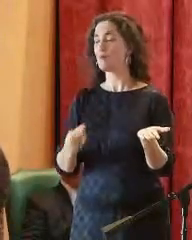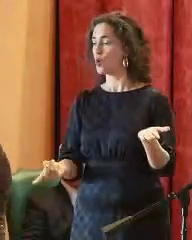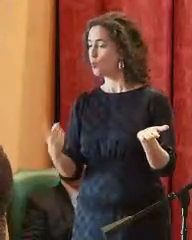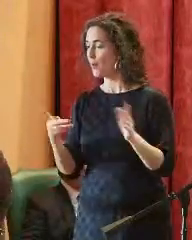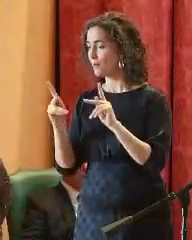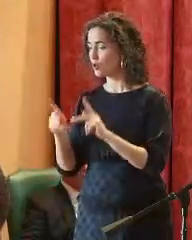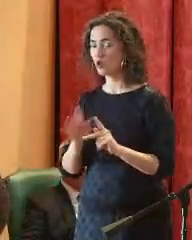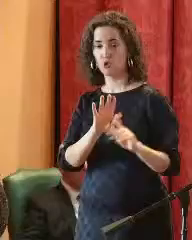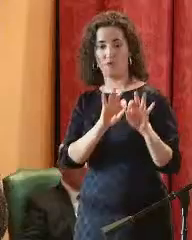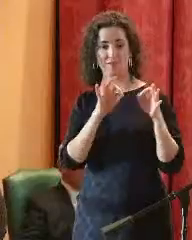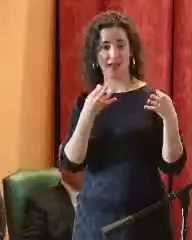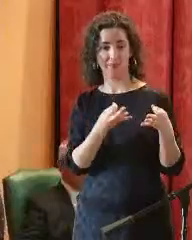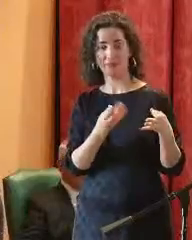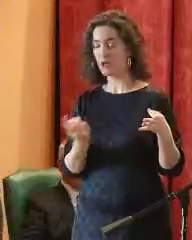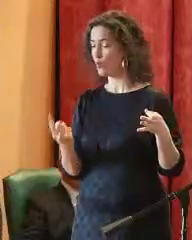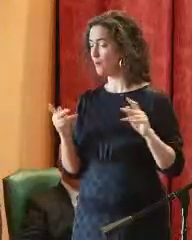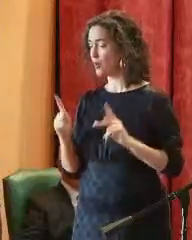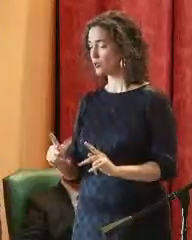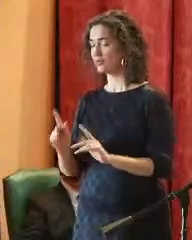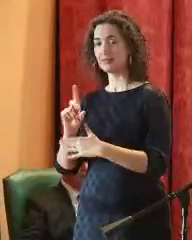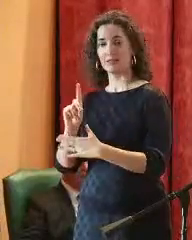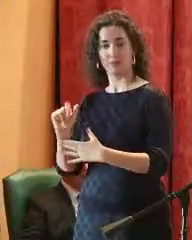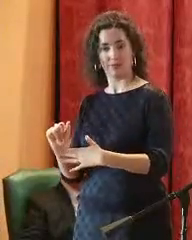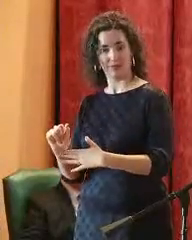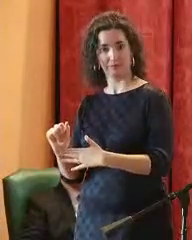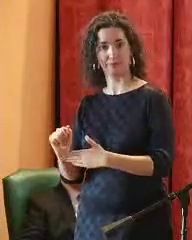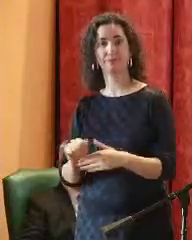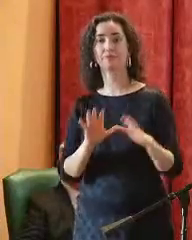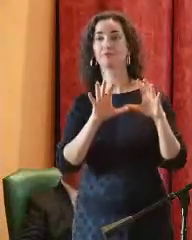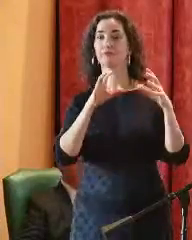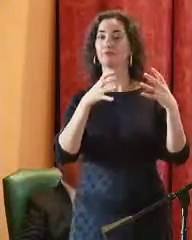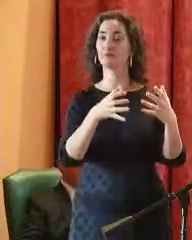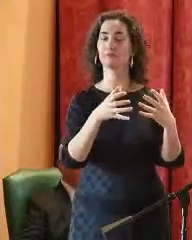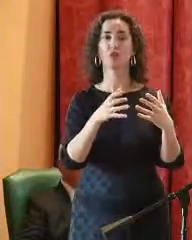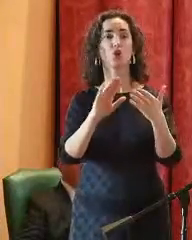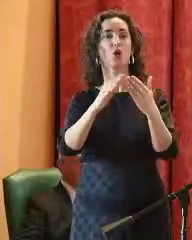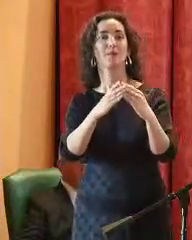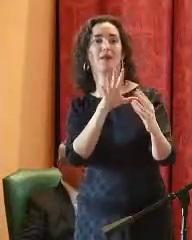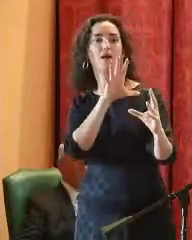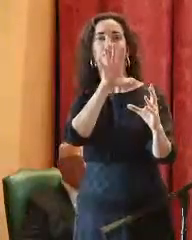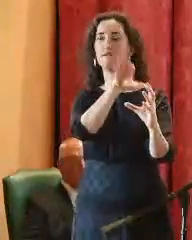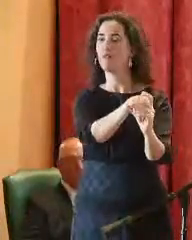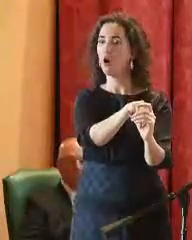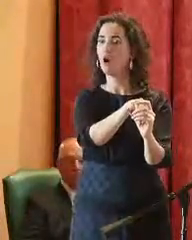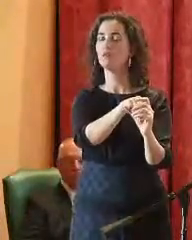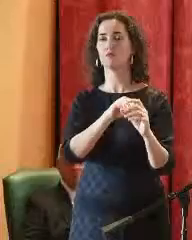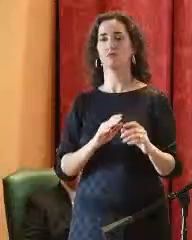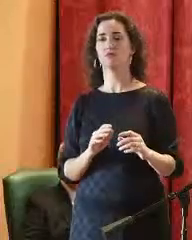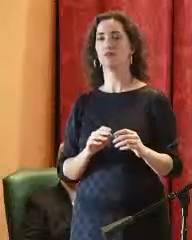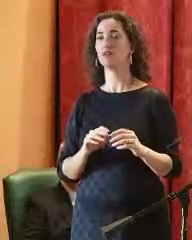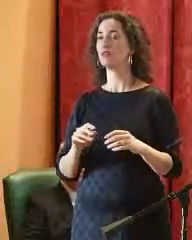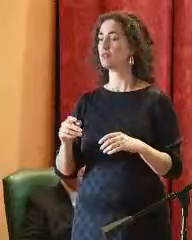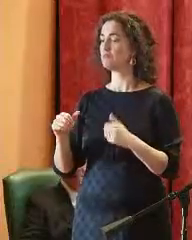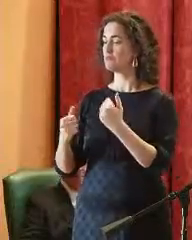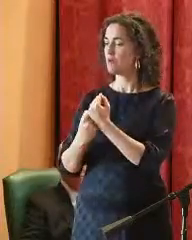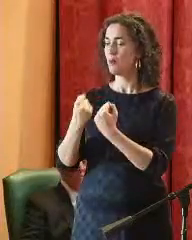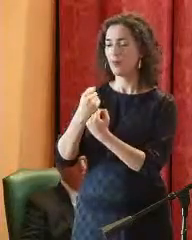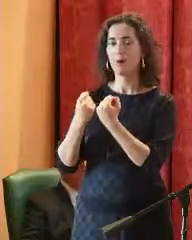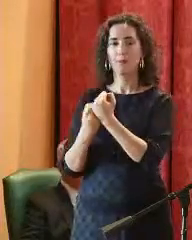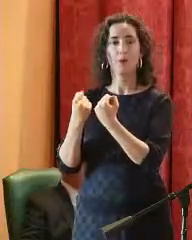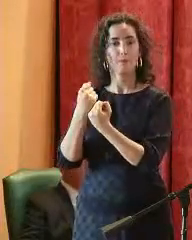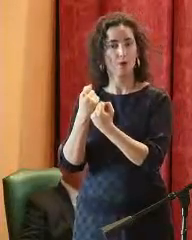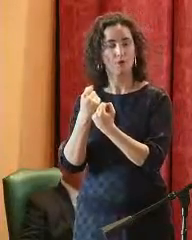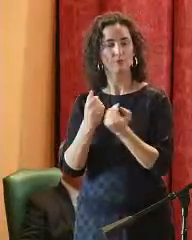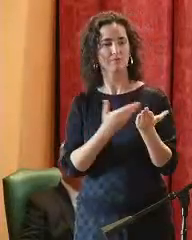members with disabilities, and who, by involvement in the community and mutual support of one another, are